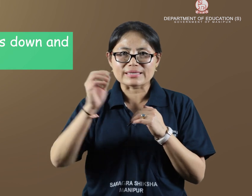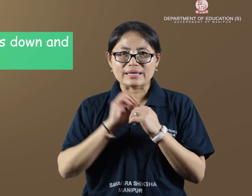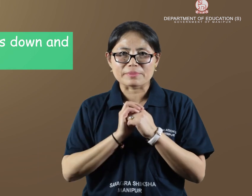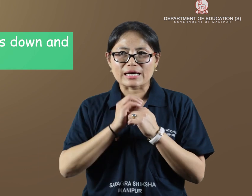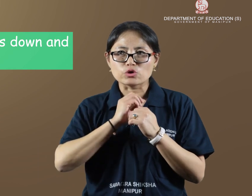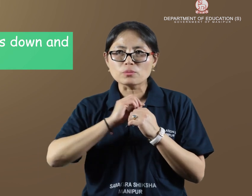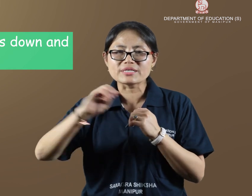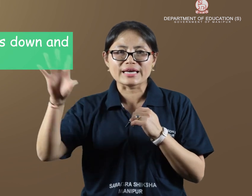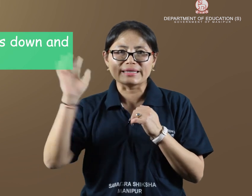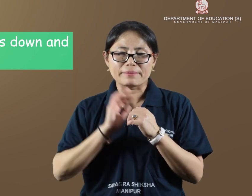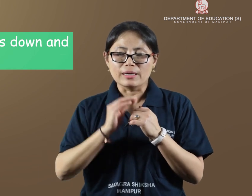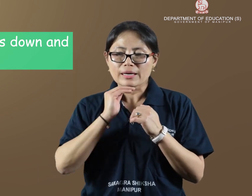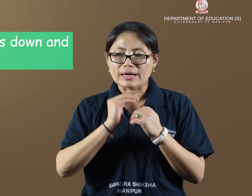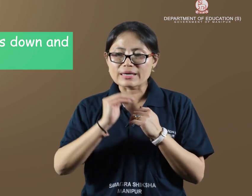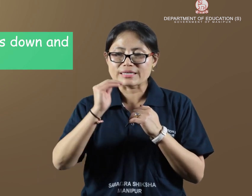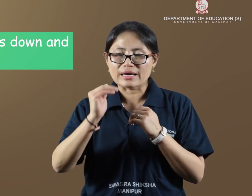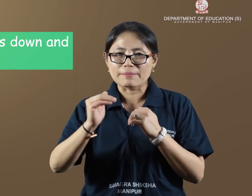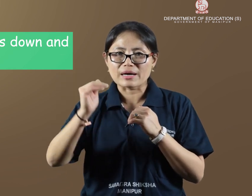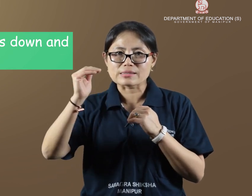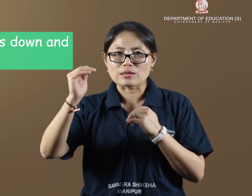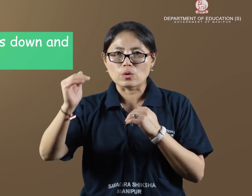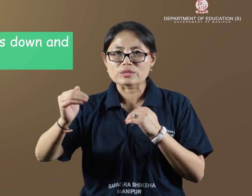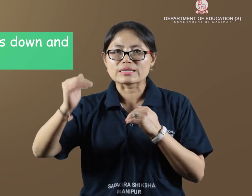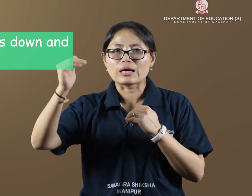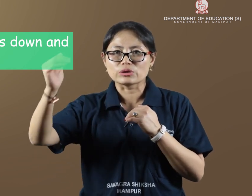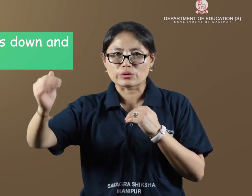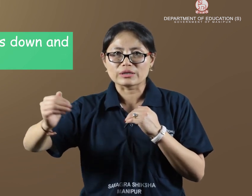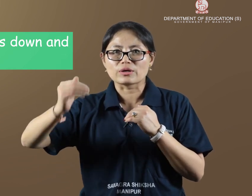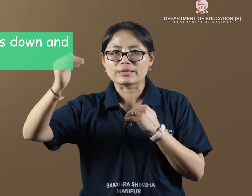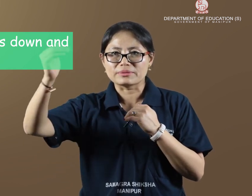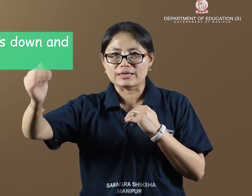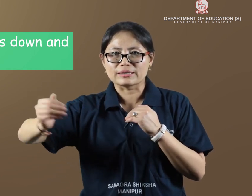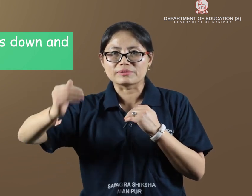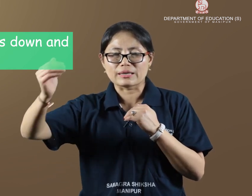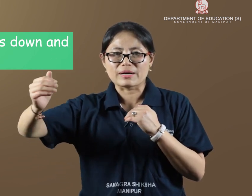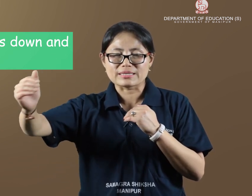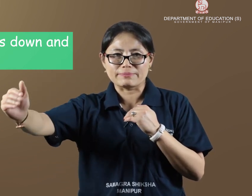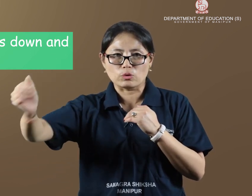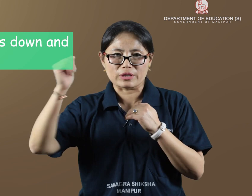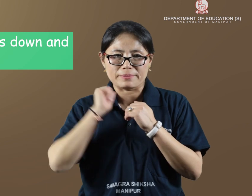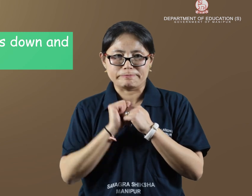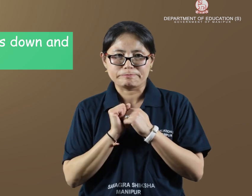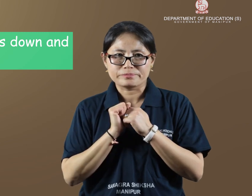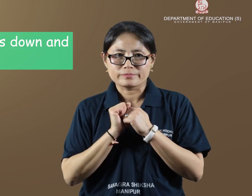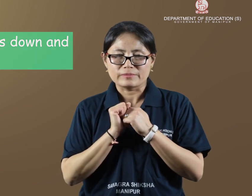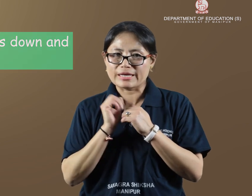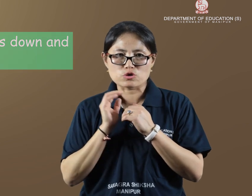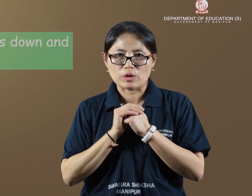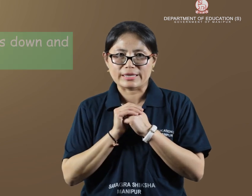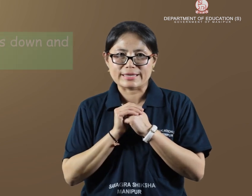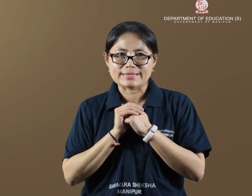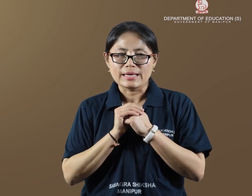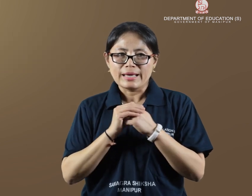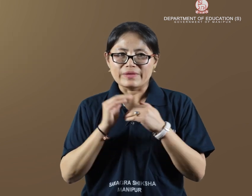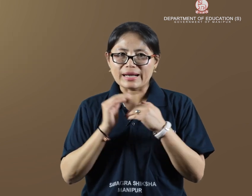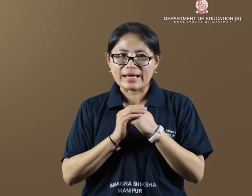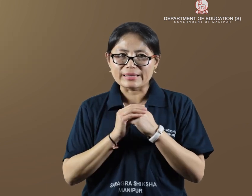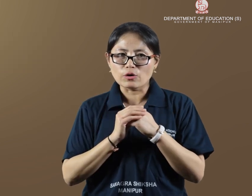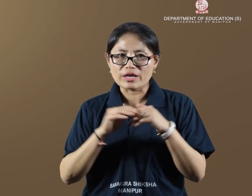lak pase adum chin deba khara chelaga mas slows down tora tora tap thara tap thara mas lep thoki there is one case then another khoin